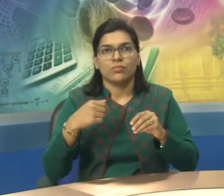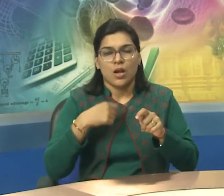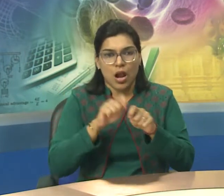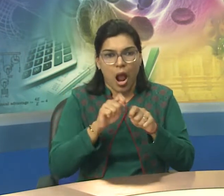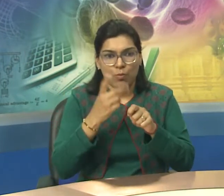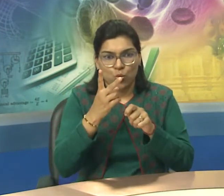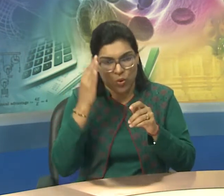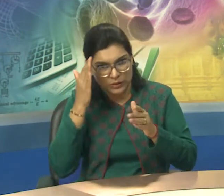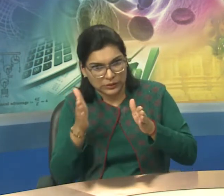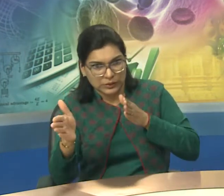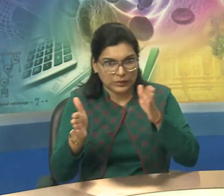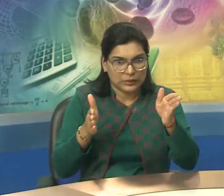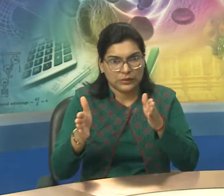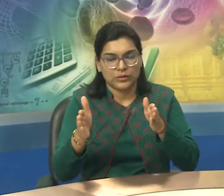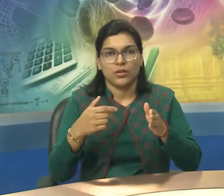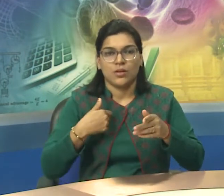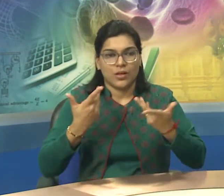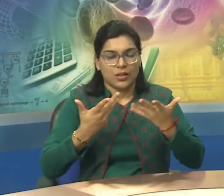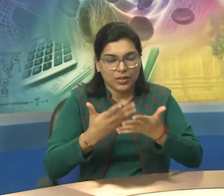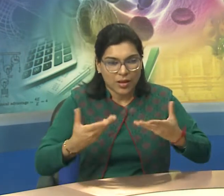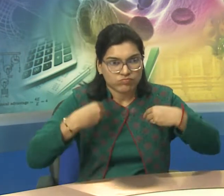on company's main business